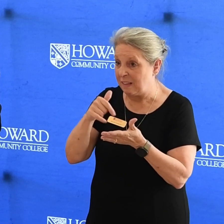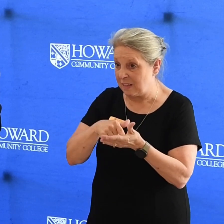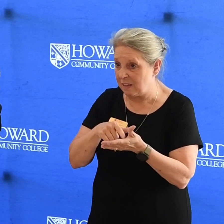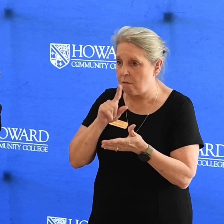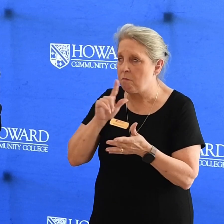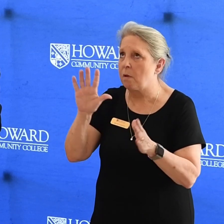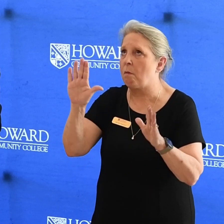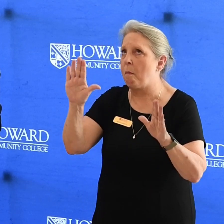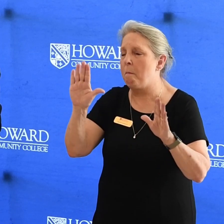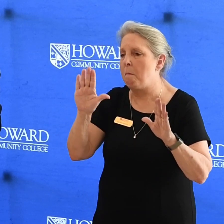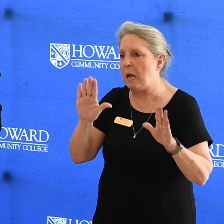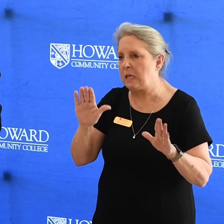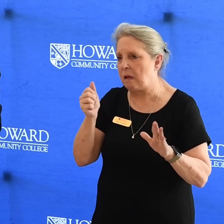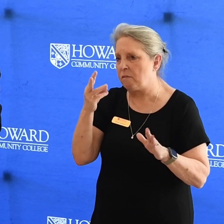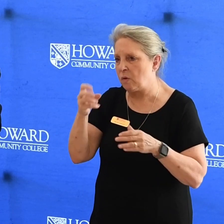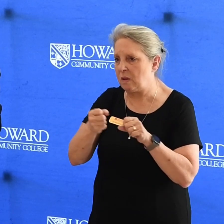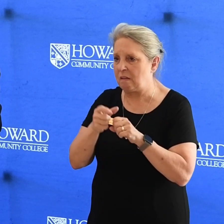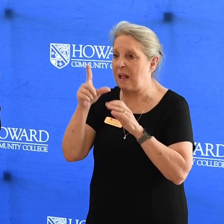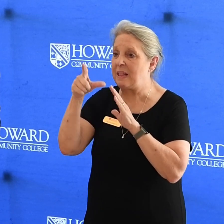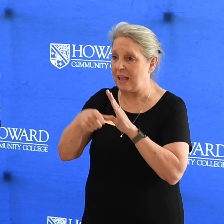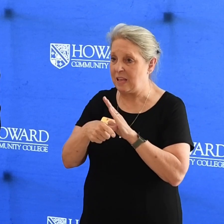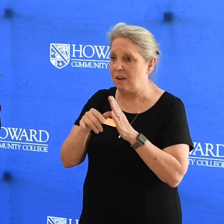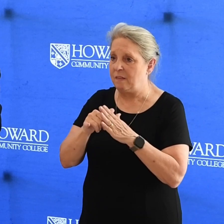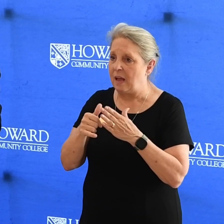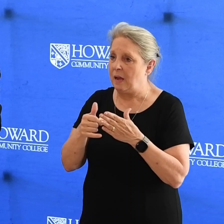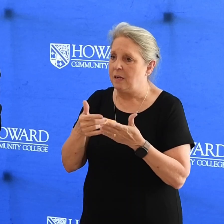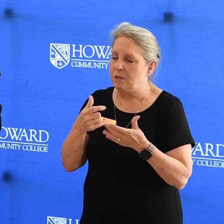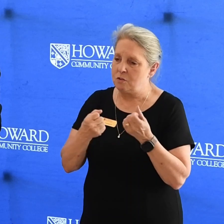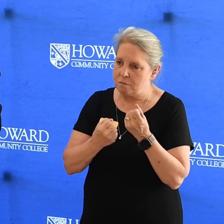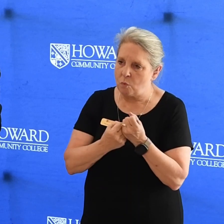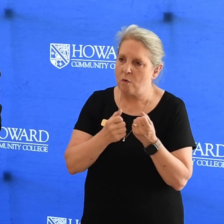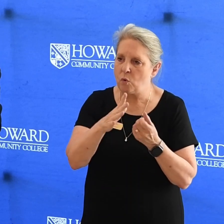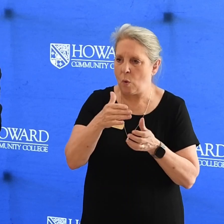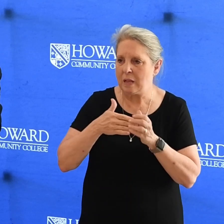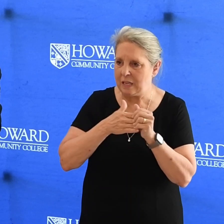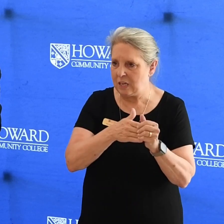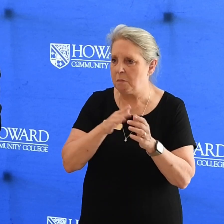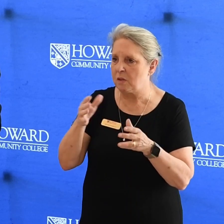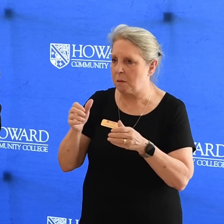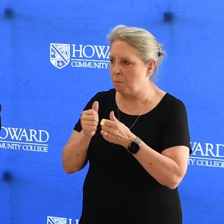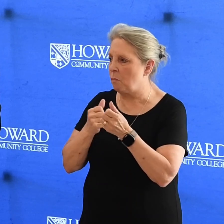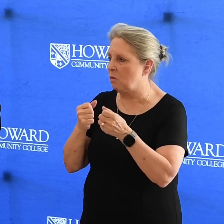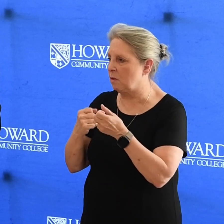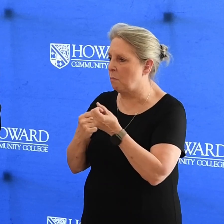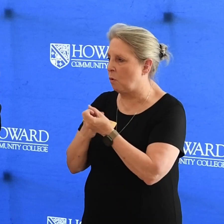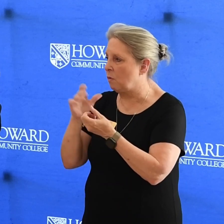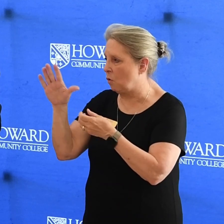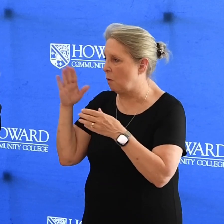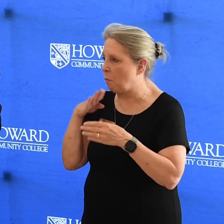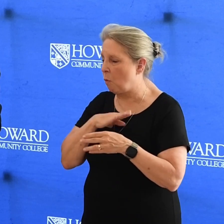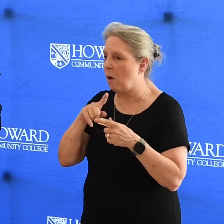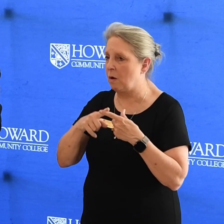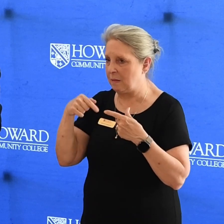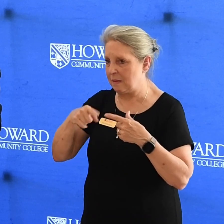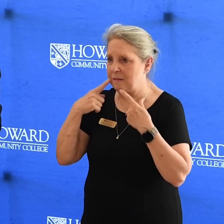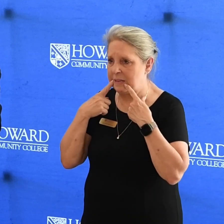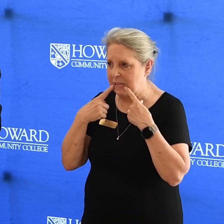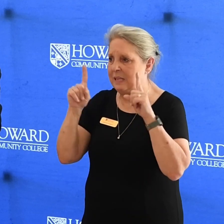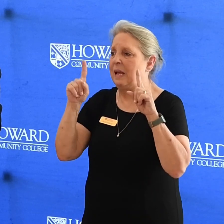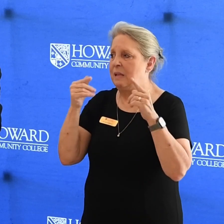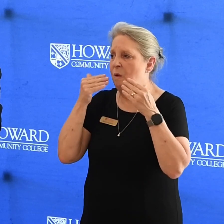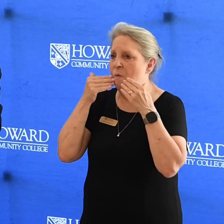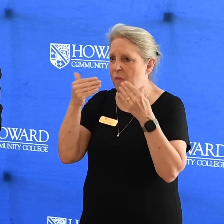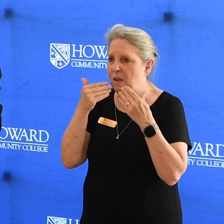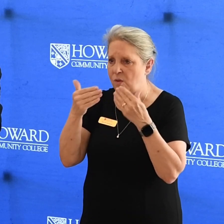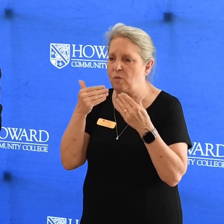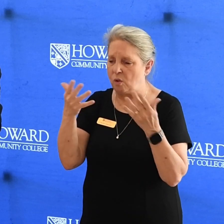incredibly amazing just a few years later, and that's a testament to your leadership and the support of your board as well to be able to make this happen. So thank you